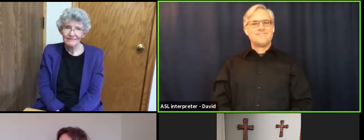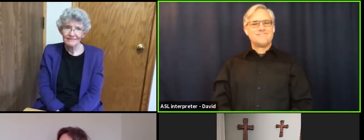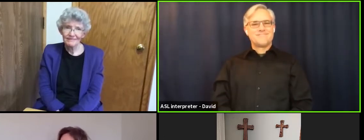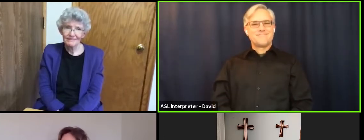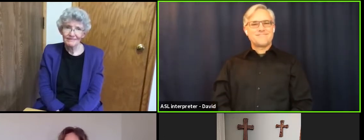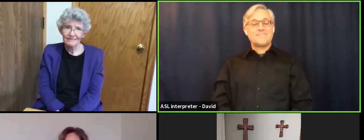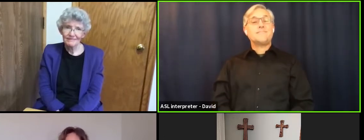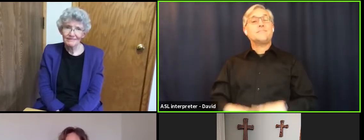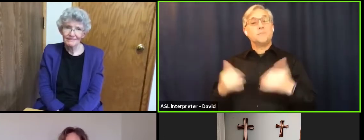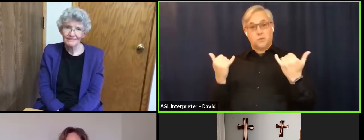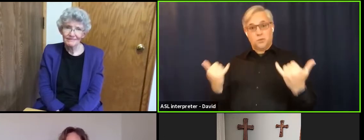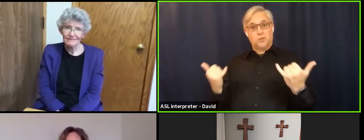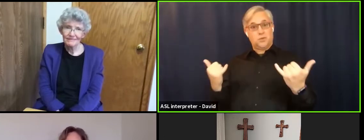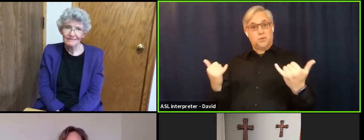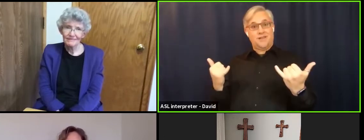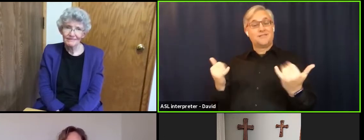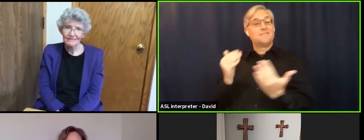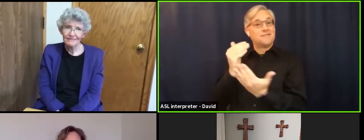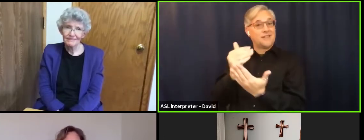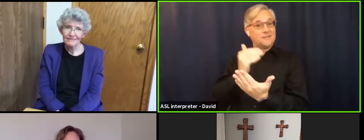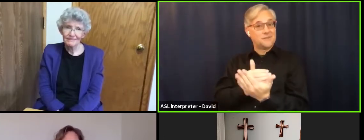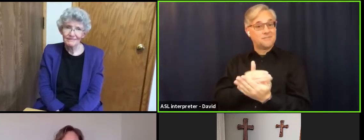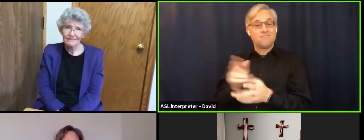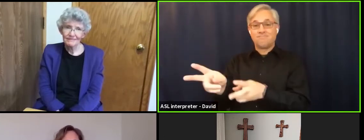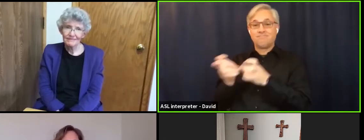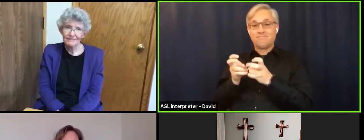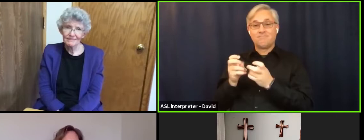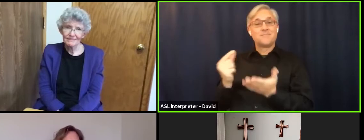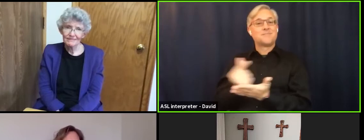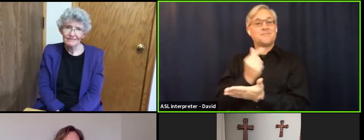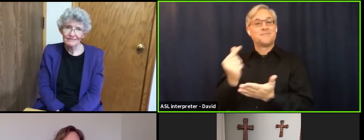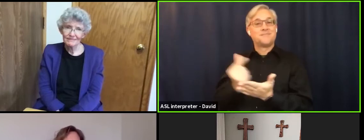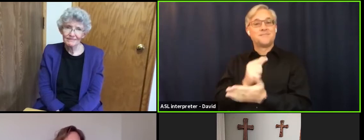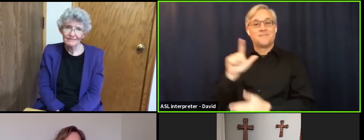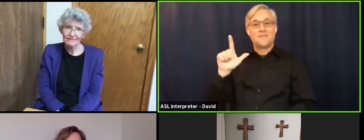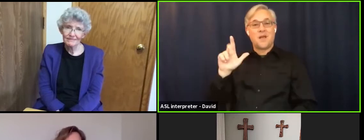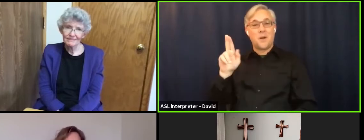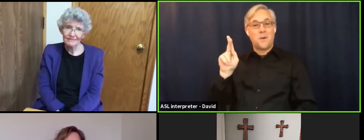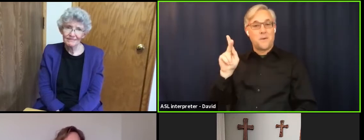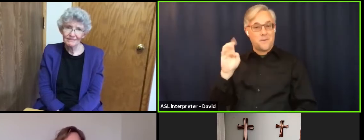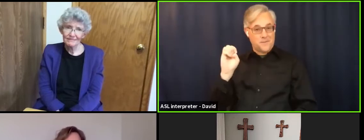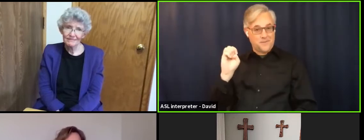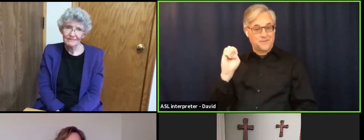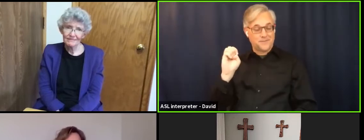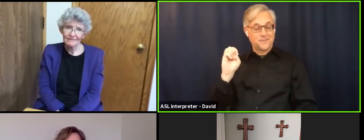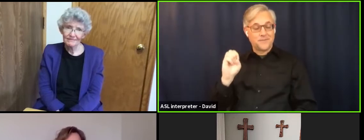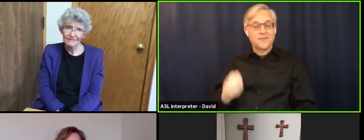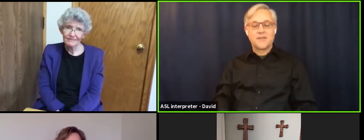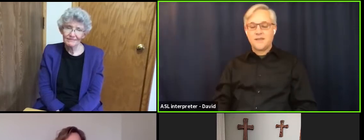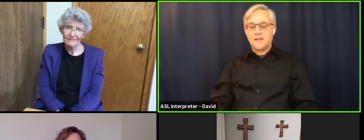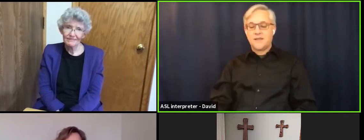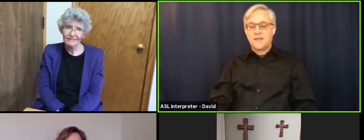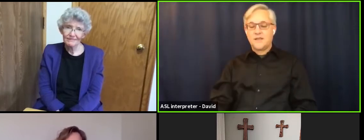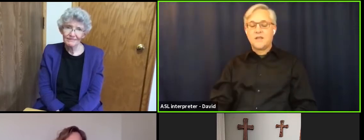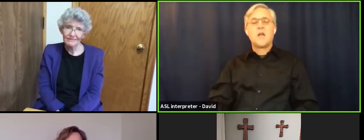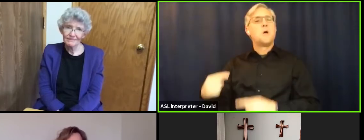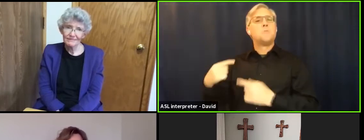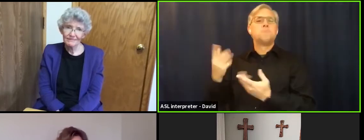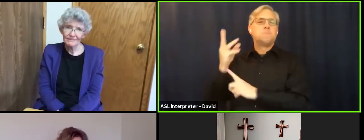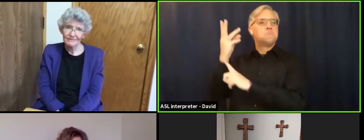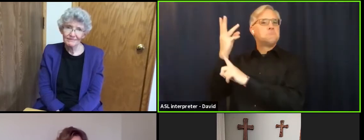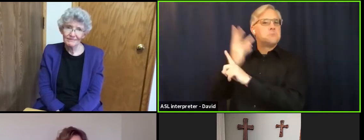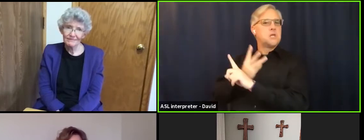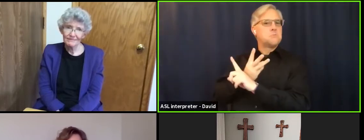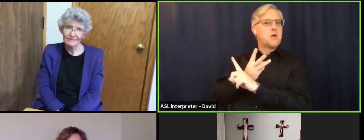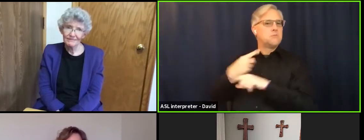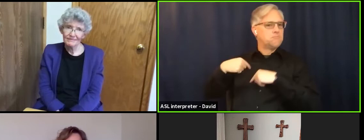So today's lesson comes from the Gospel of Luke, and for much of the last 6 months, we've been studying the Gospel